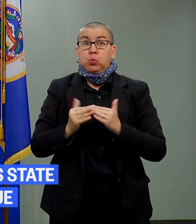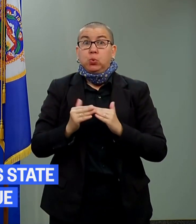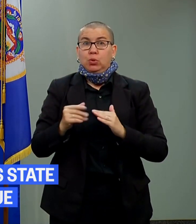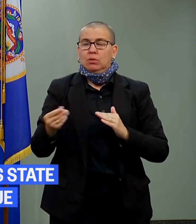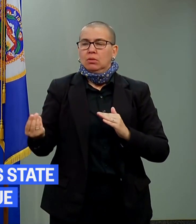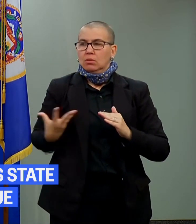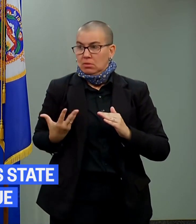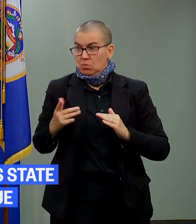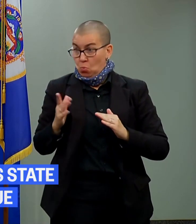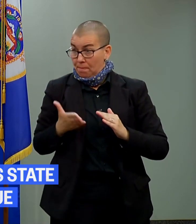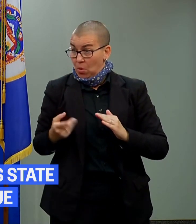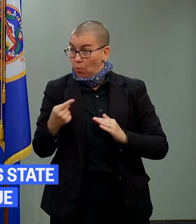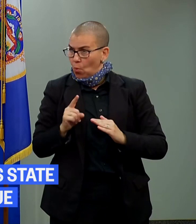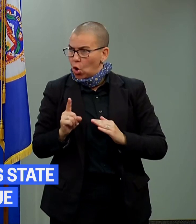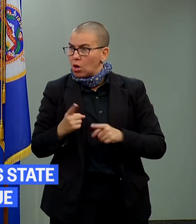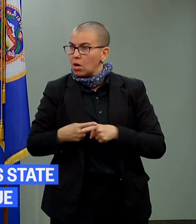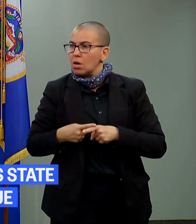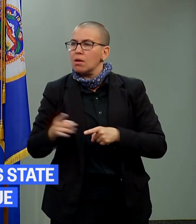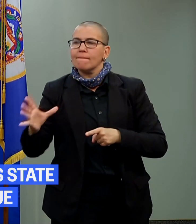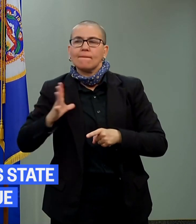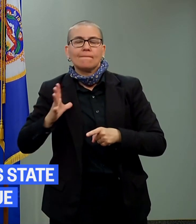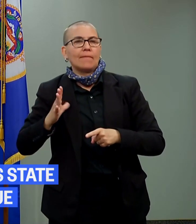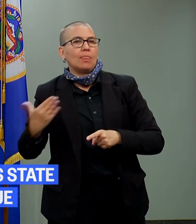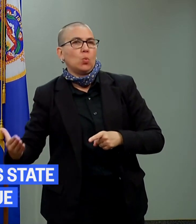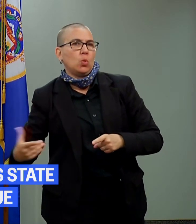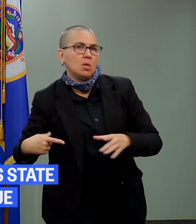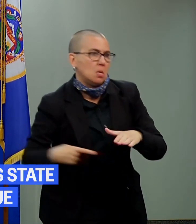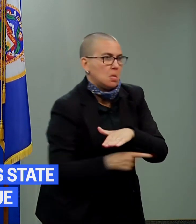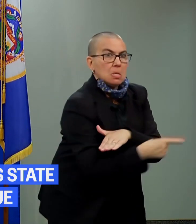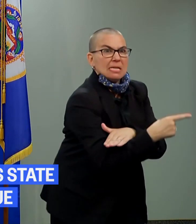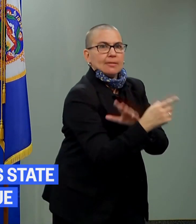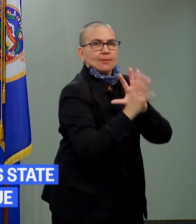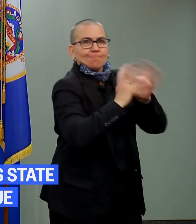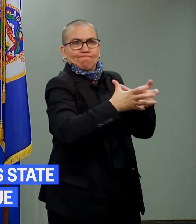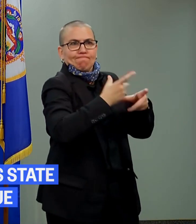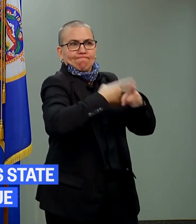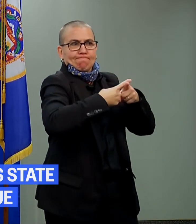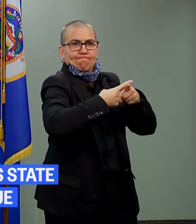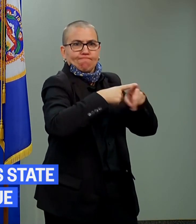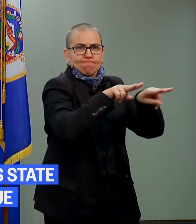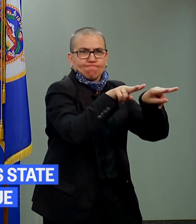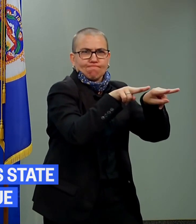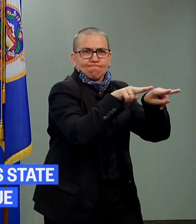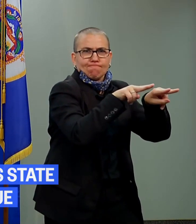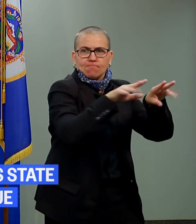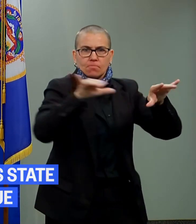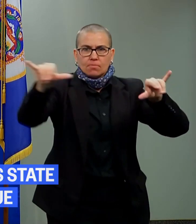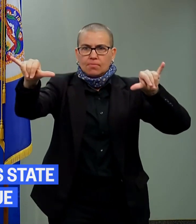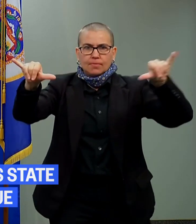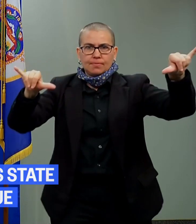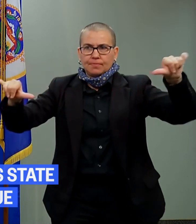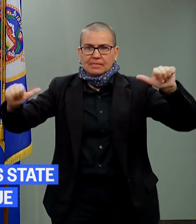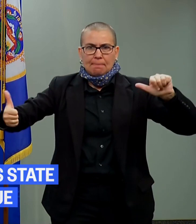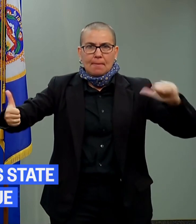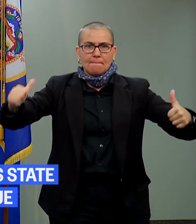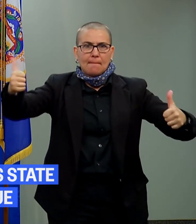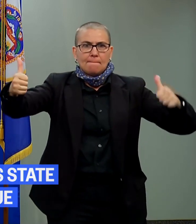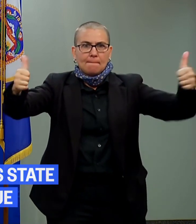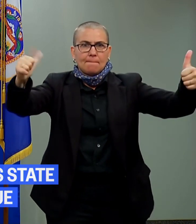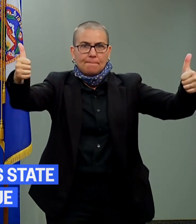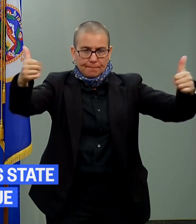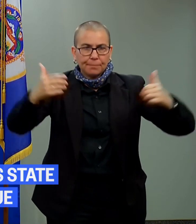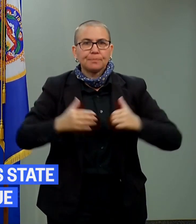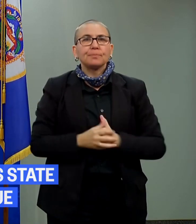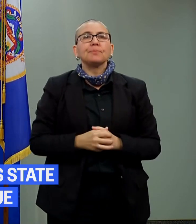identify where those high-value targets would be, and we pre-positioned staff so that they would be immediately